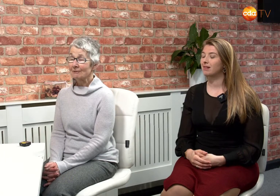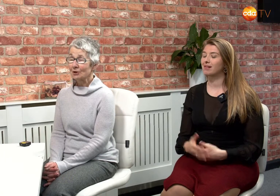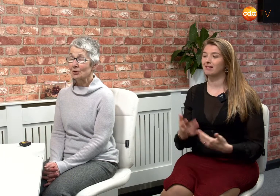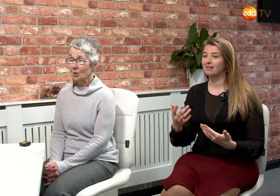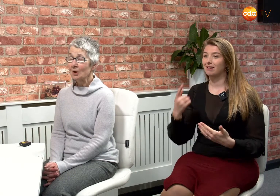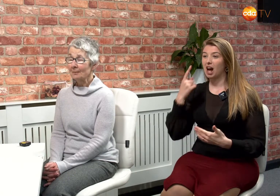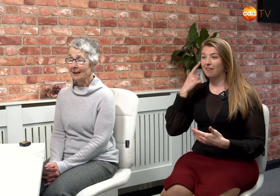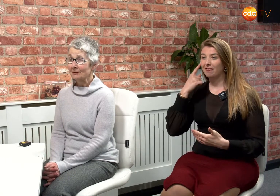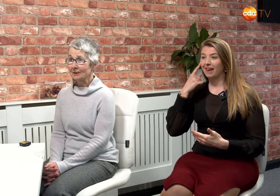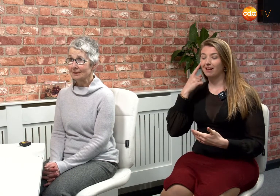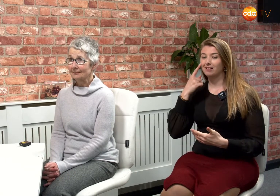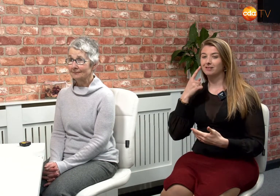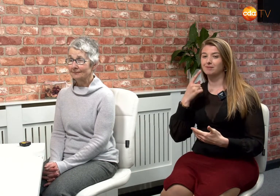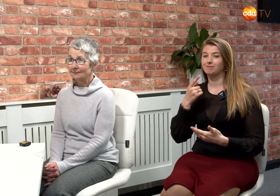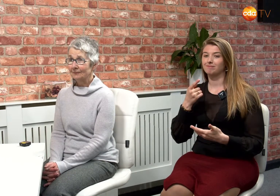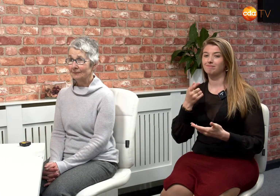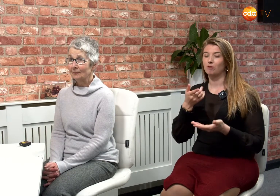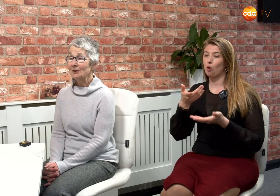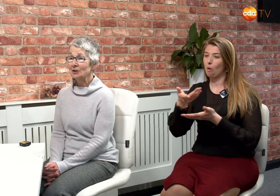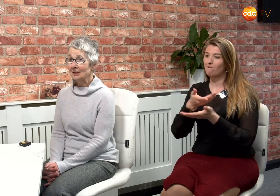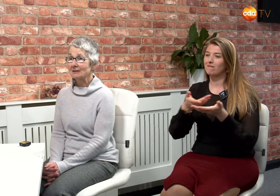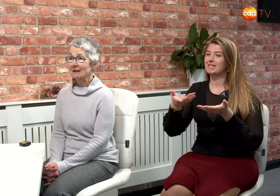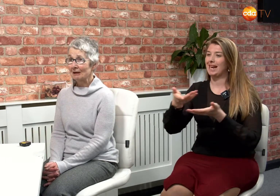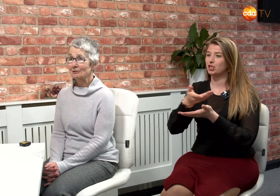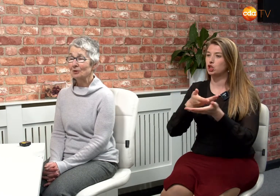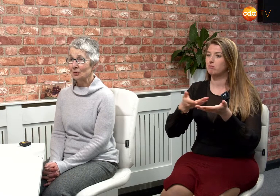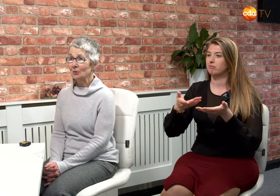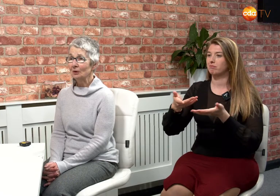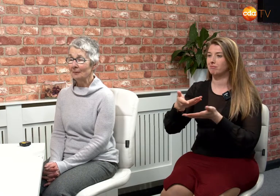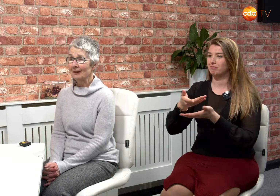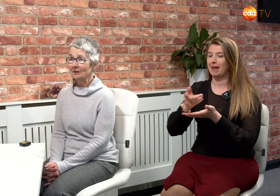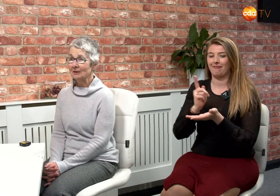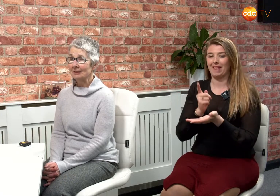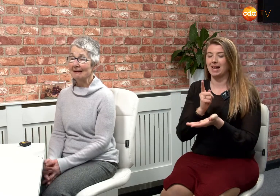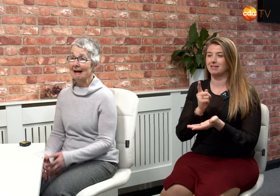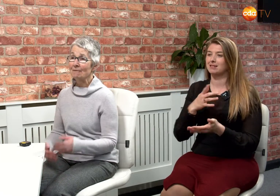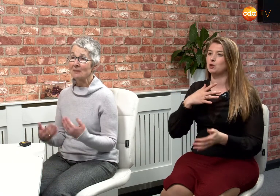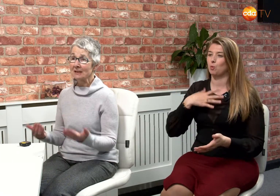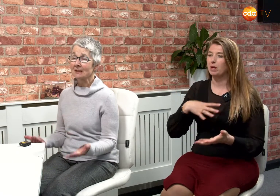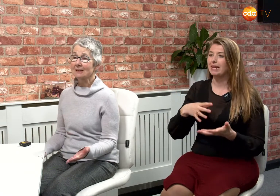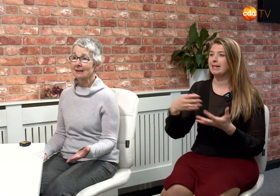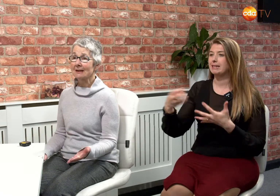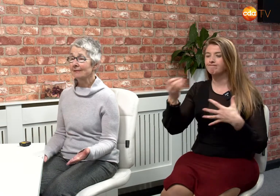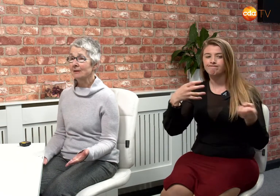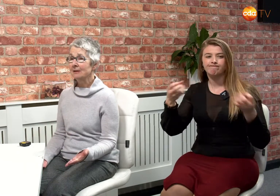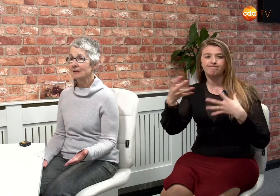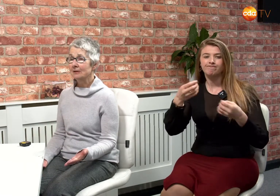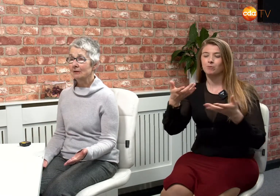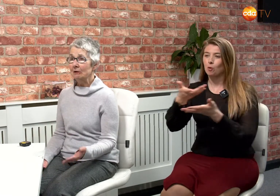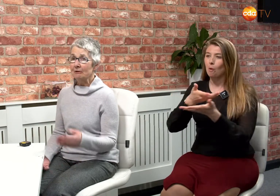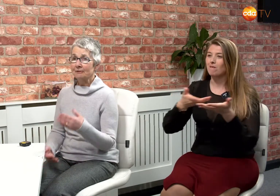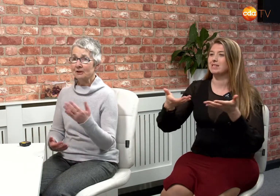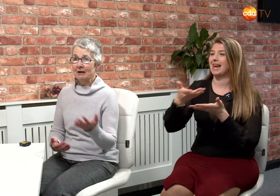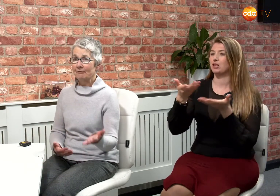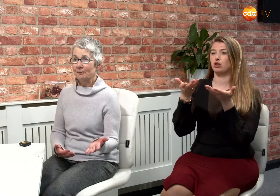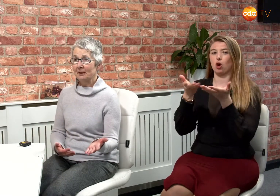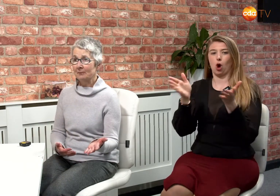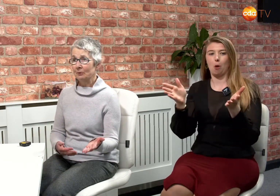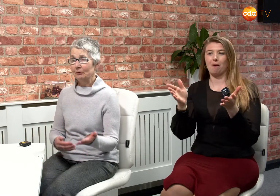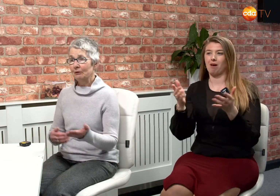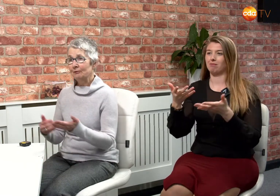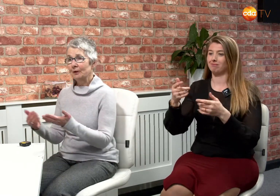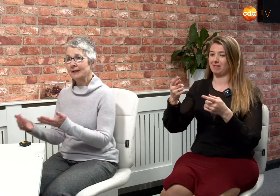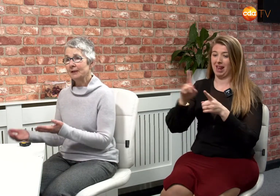We just have to talk about it. We just have to talk about it and have meetings like these for